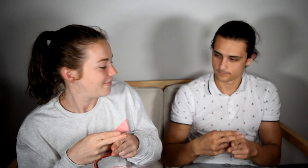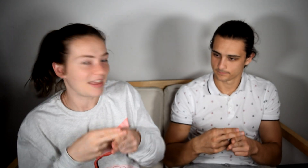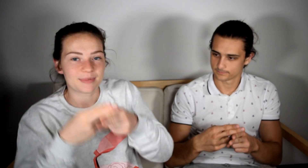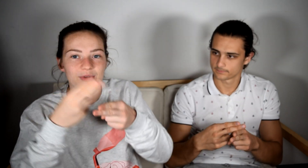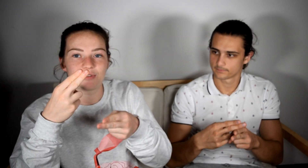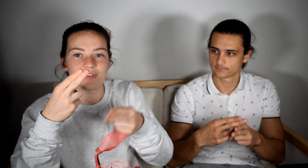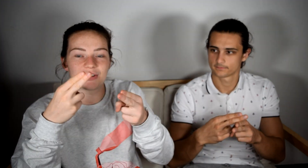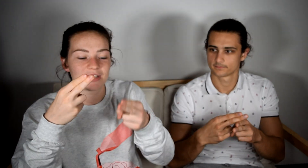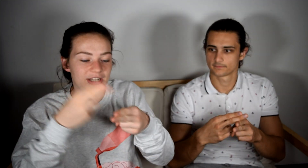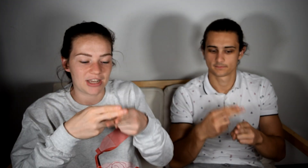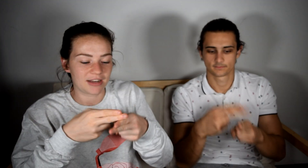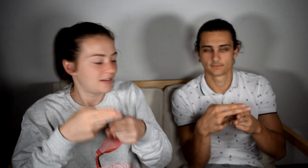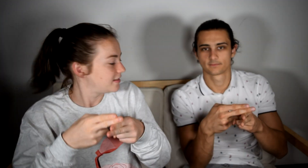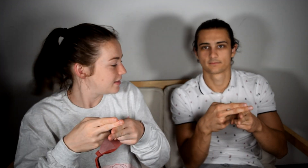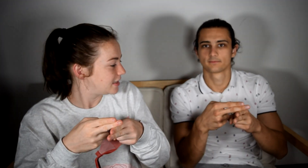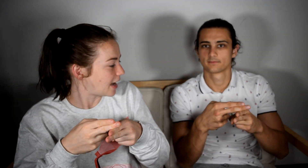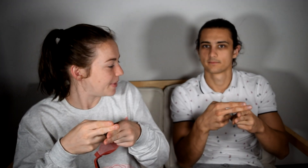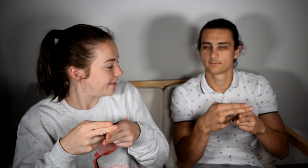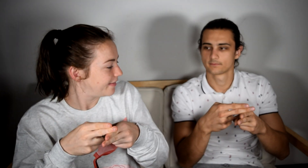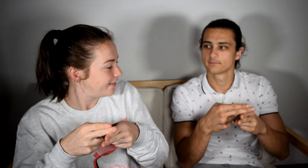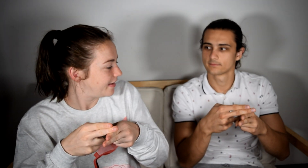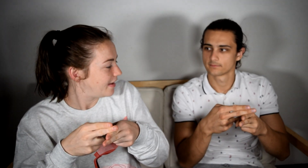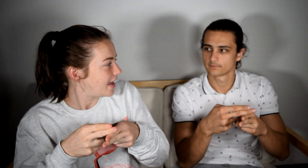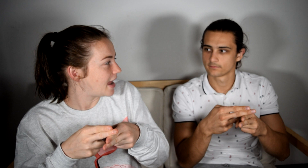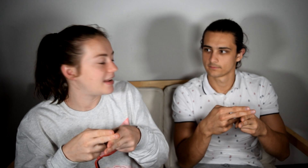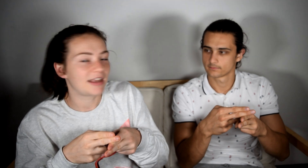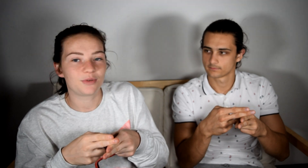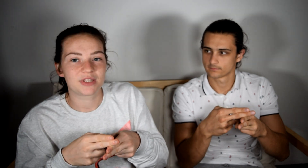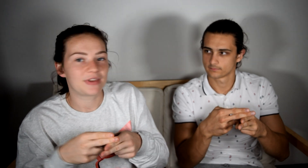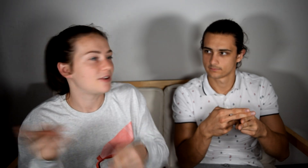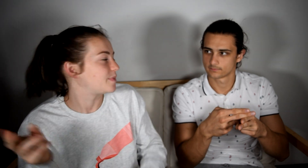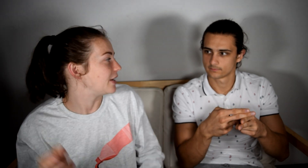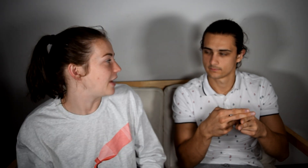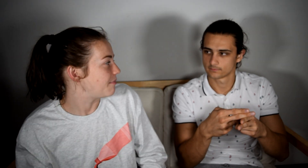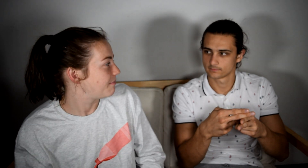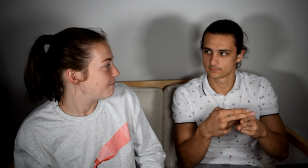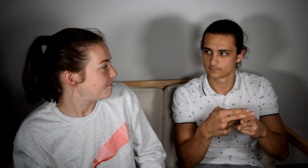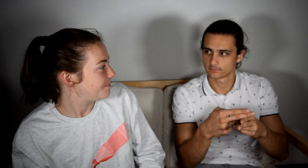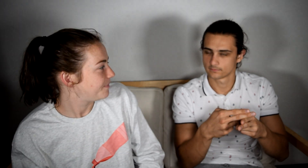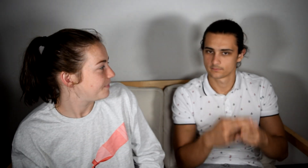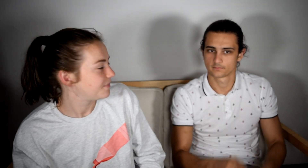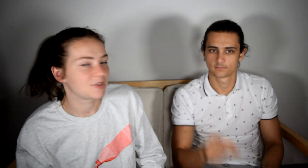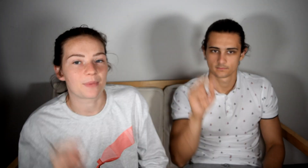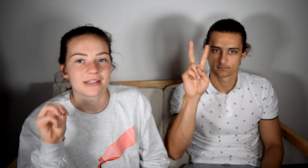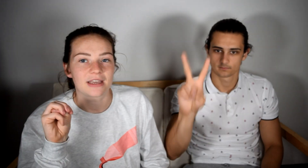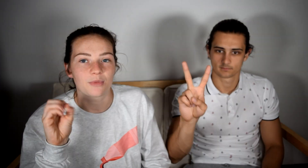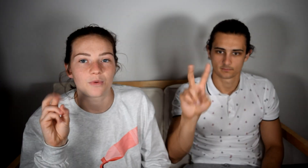Yep, so 2 fingers on each hand, tapping. And then you would finger spell your name. So mine's